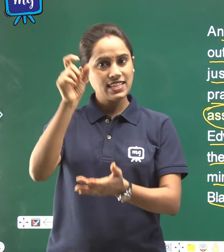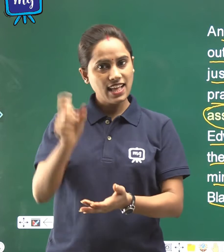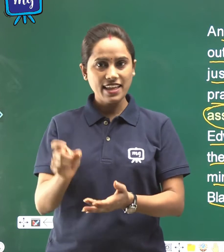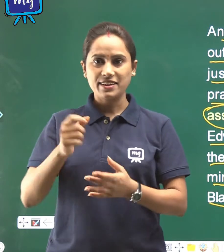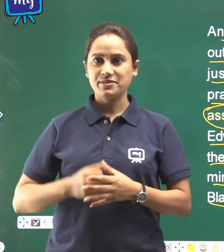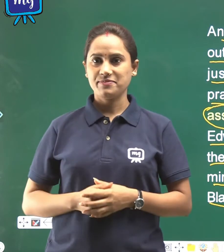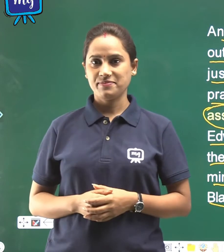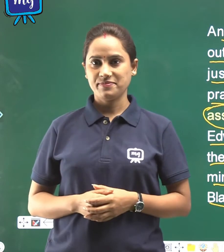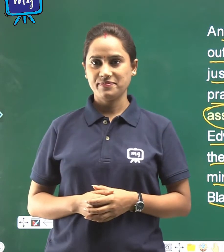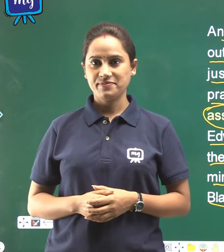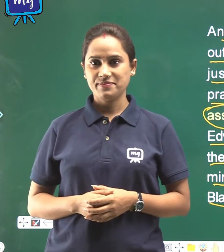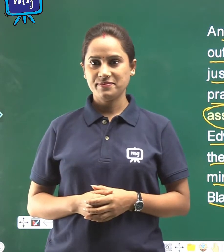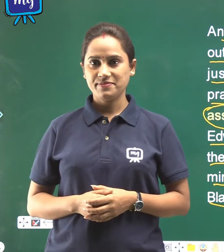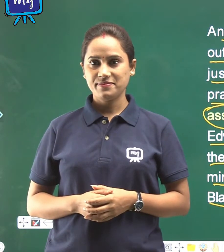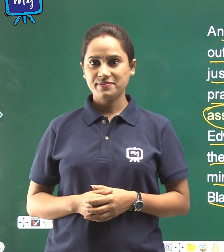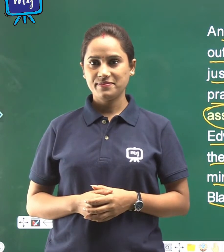sahayak.